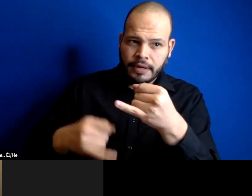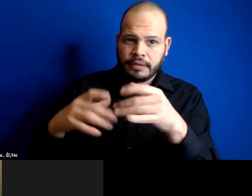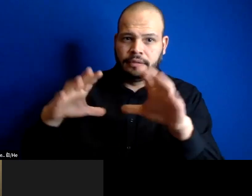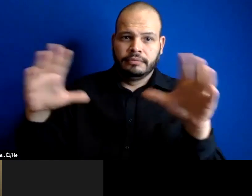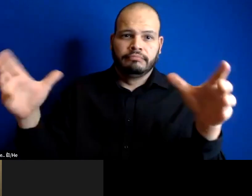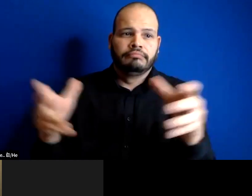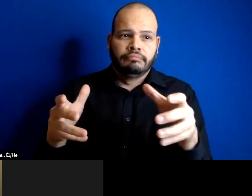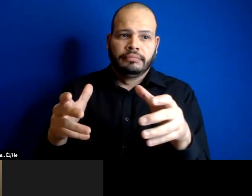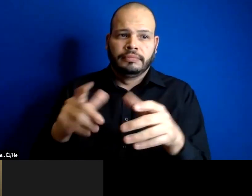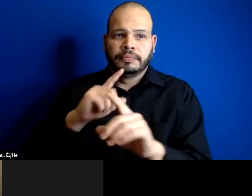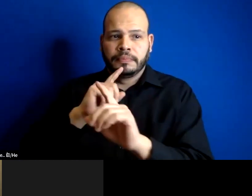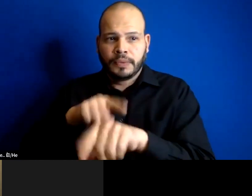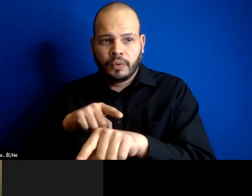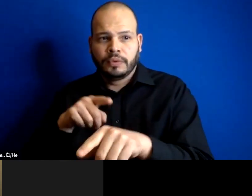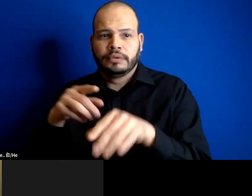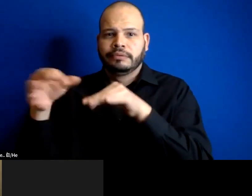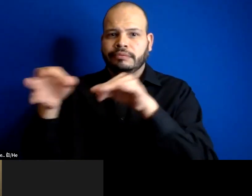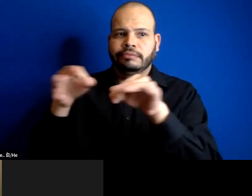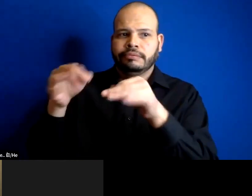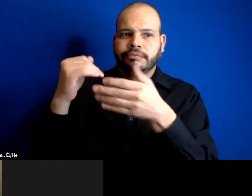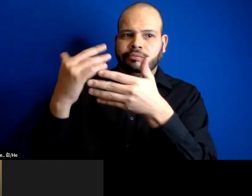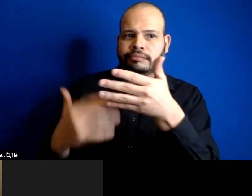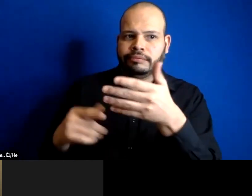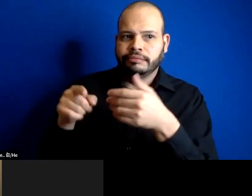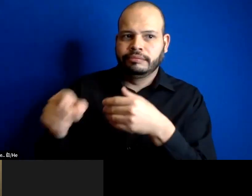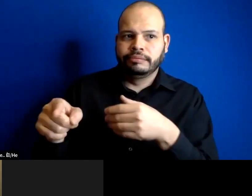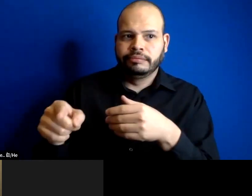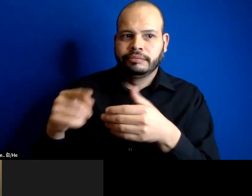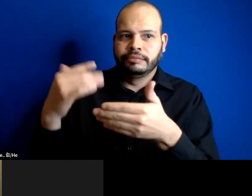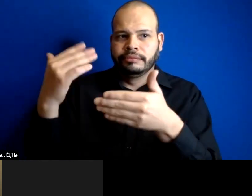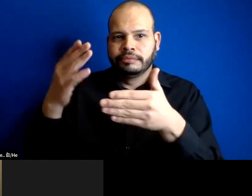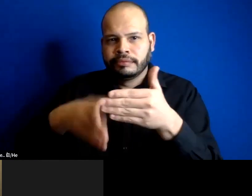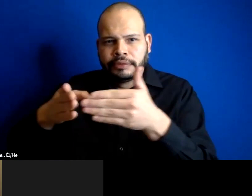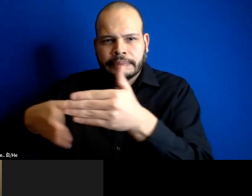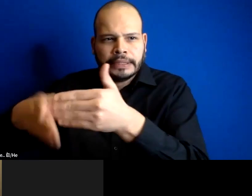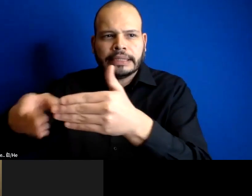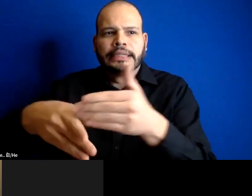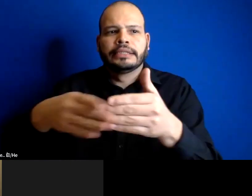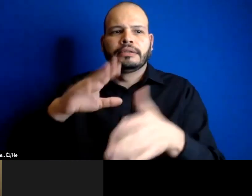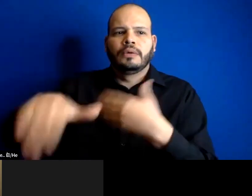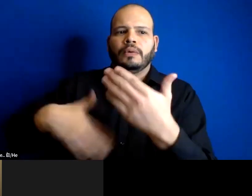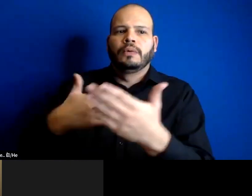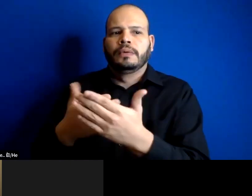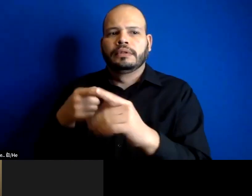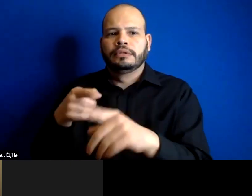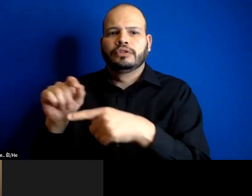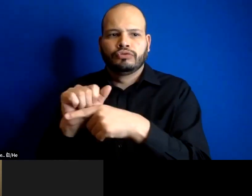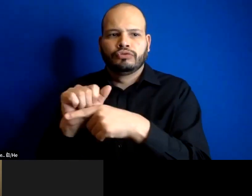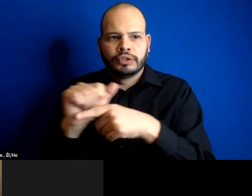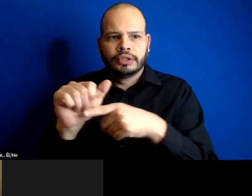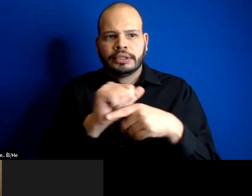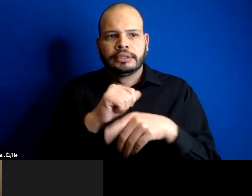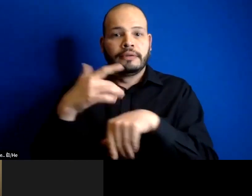the deliverables that they completed and all of the training that will be available And she wanted to